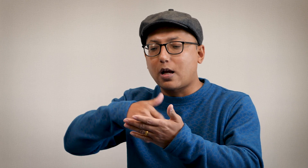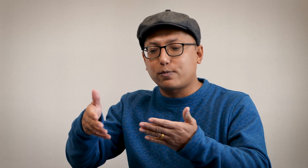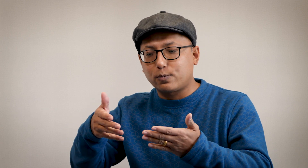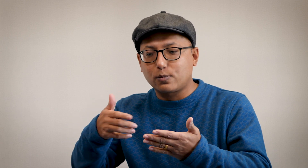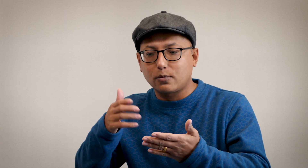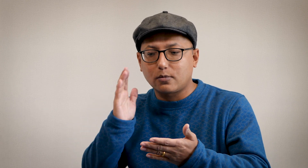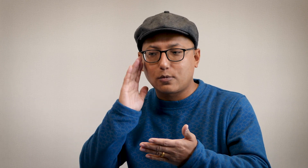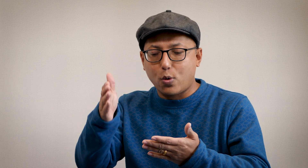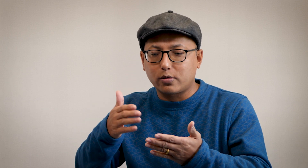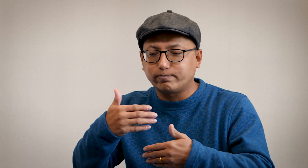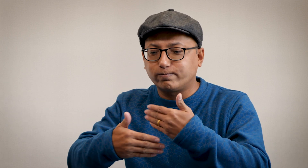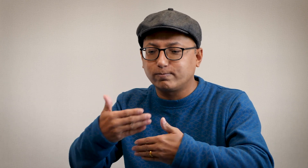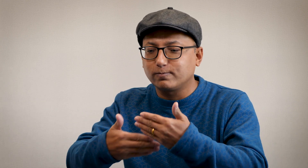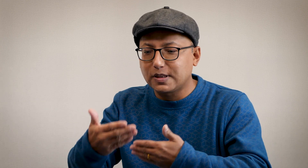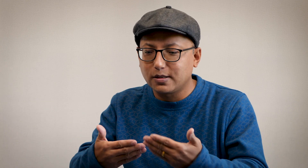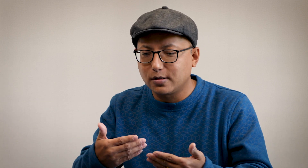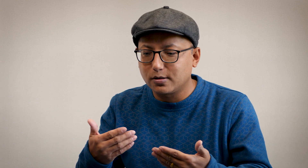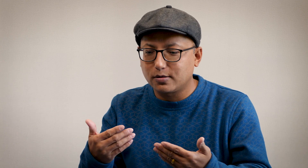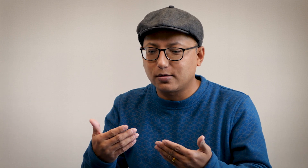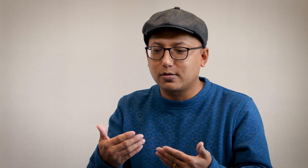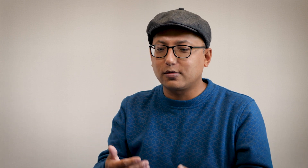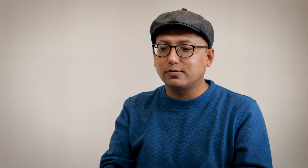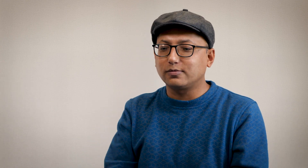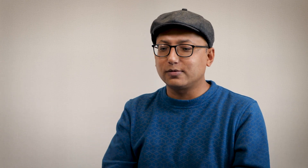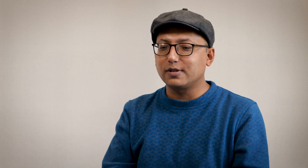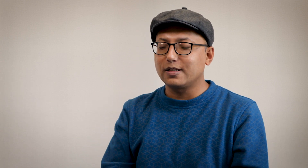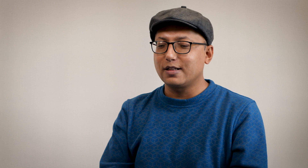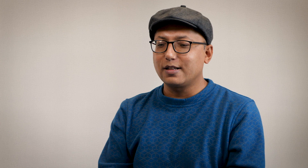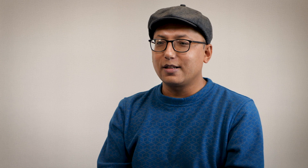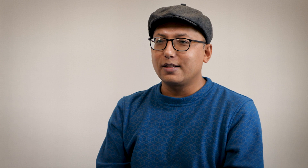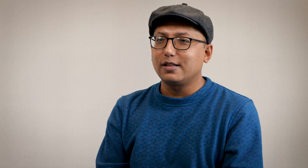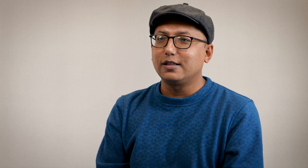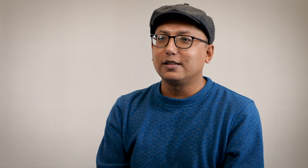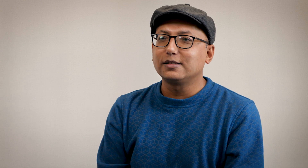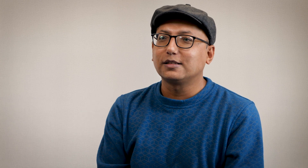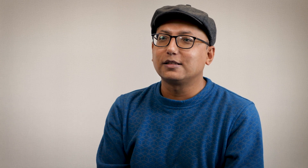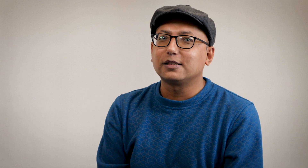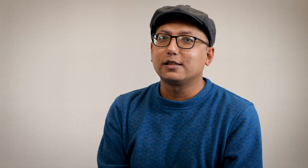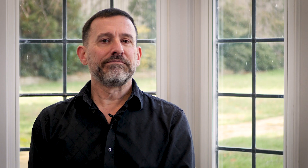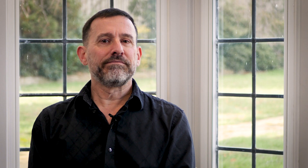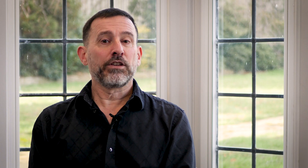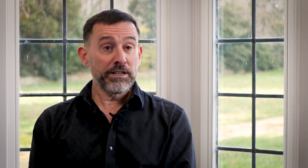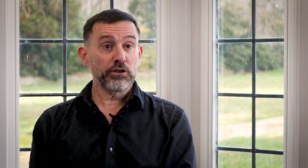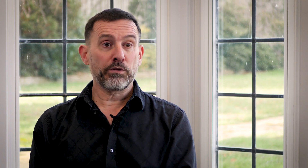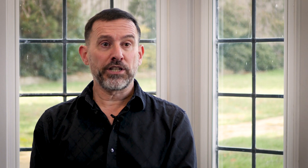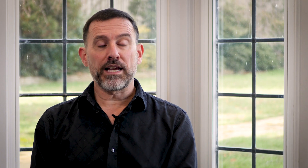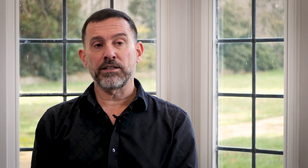involved in this project and continuing to work, including Nepali Sign Language in this research, has been a great continuation of that. The research project has